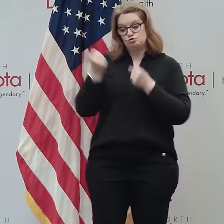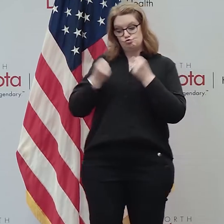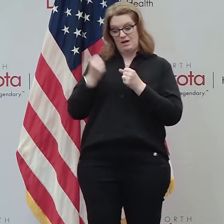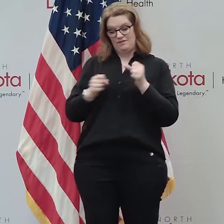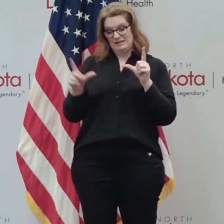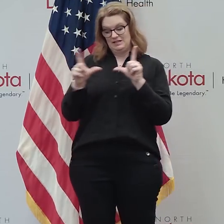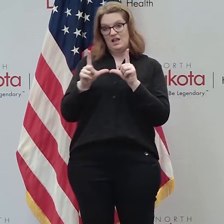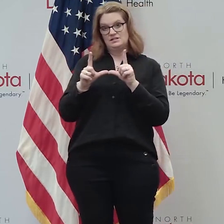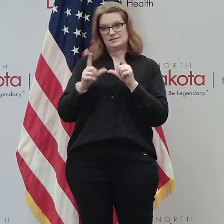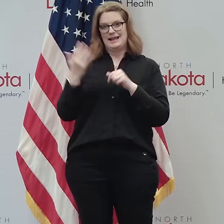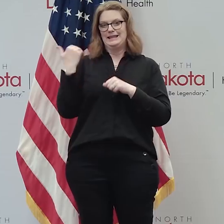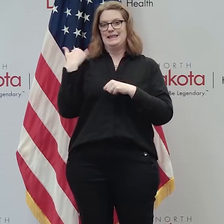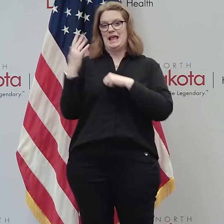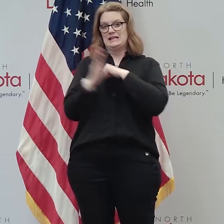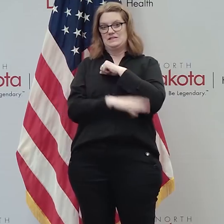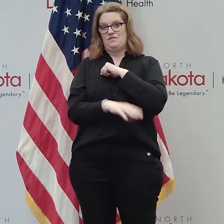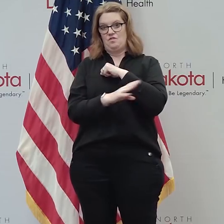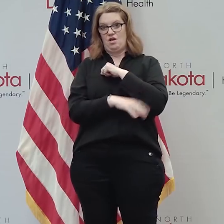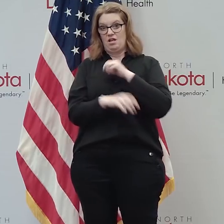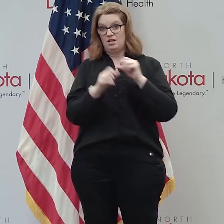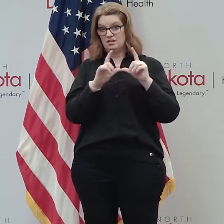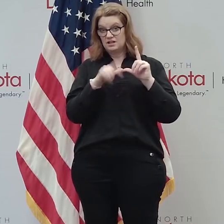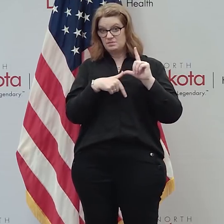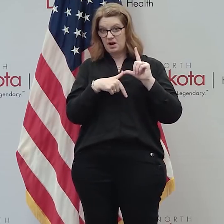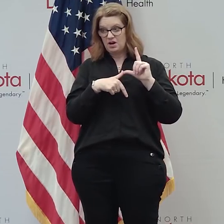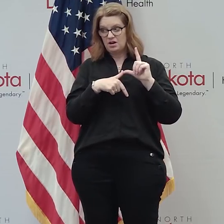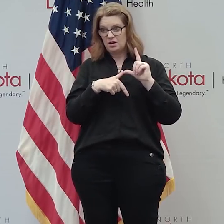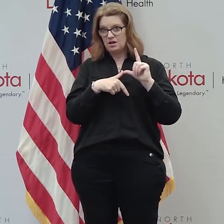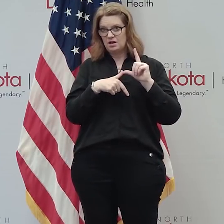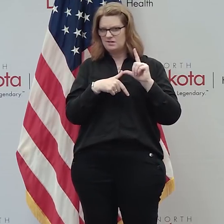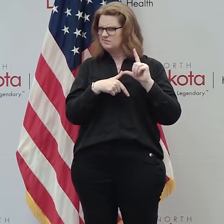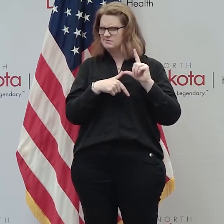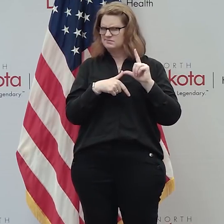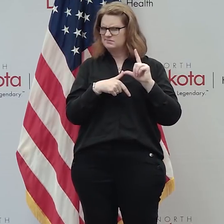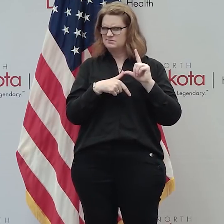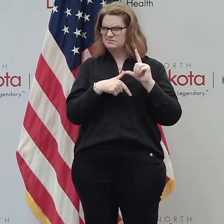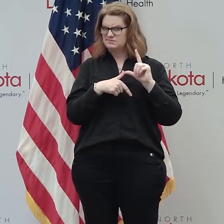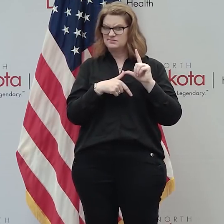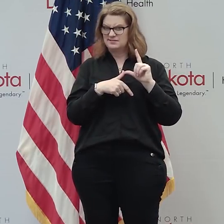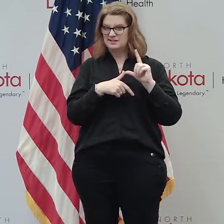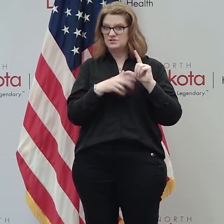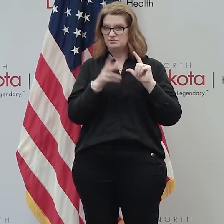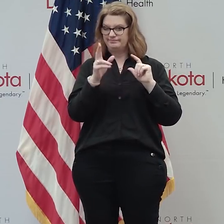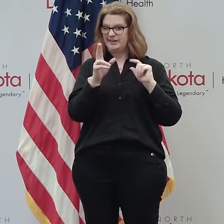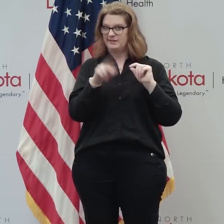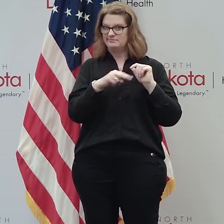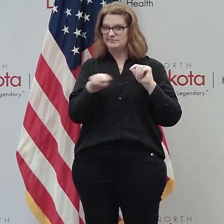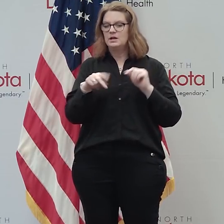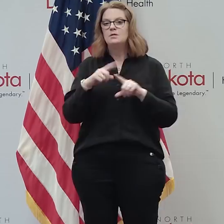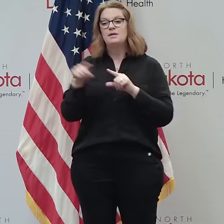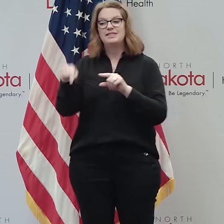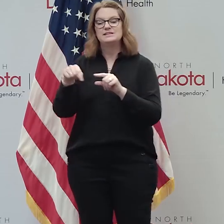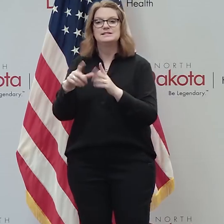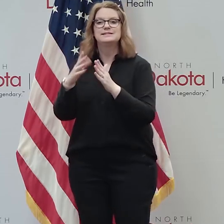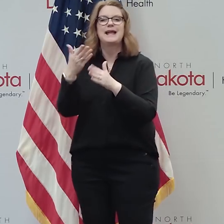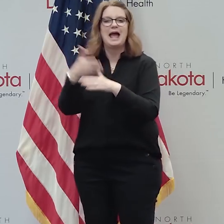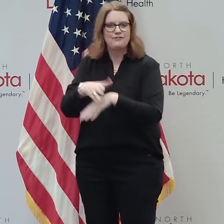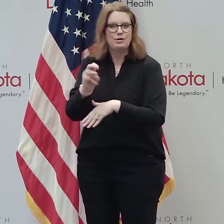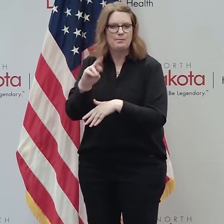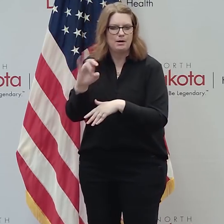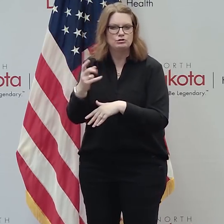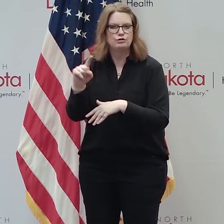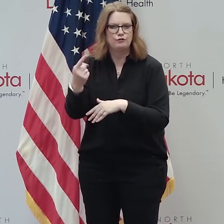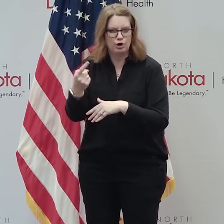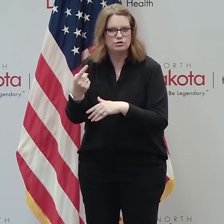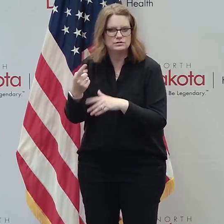expired like last fall, it's not covered under this order. This is for only those that expired after March 1st. With that,